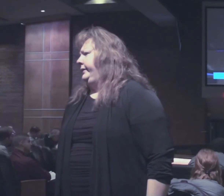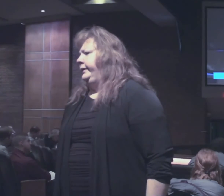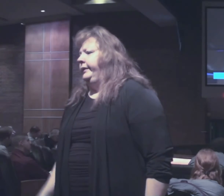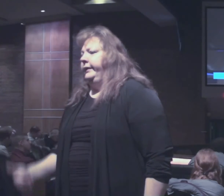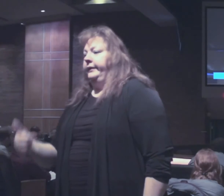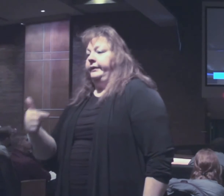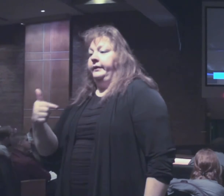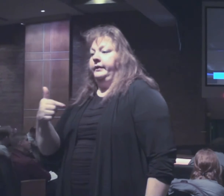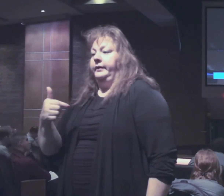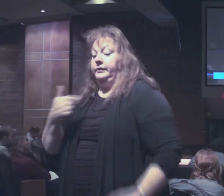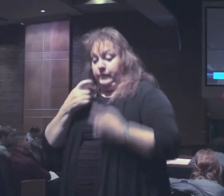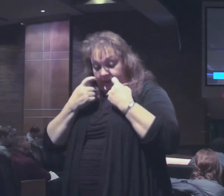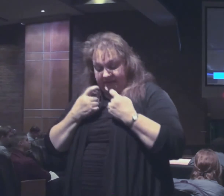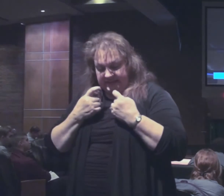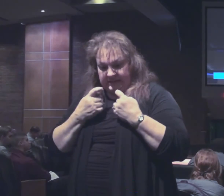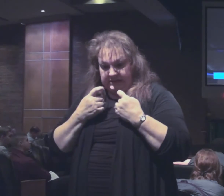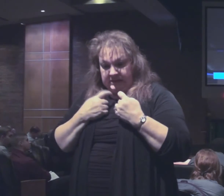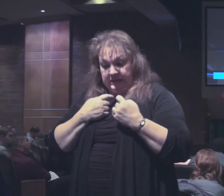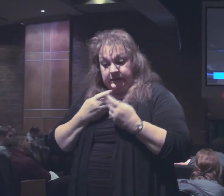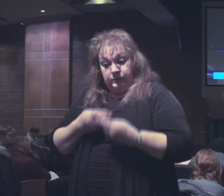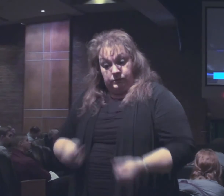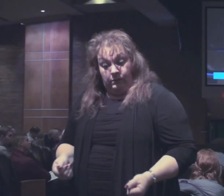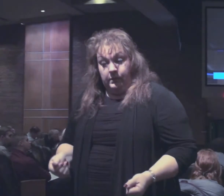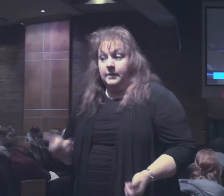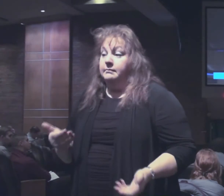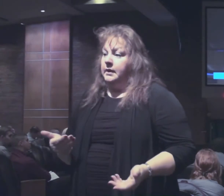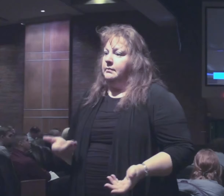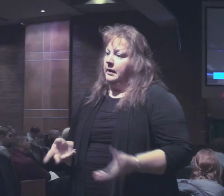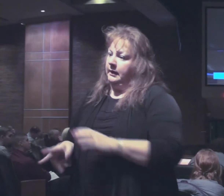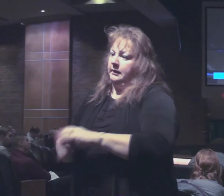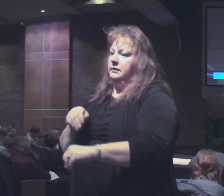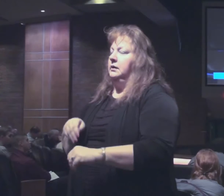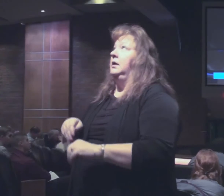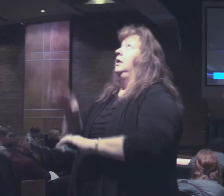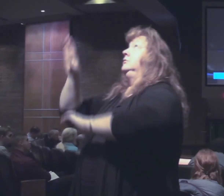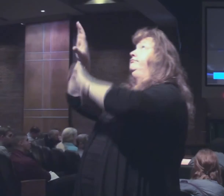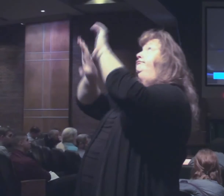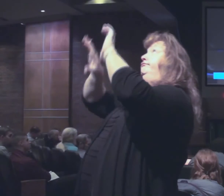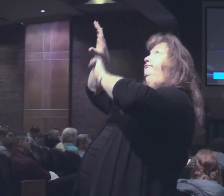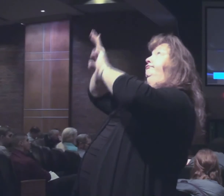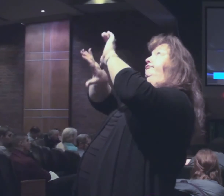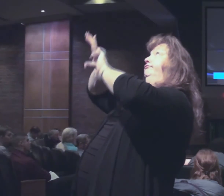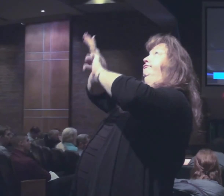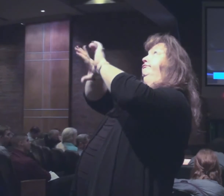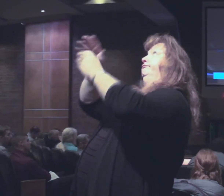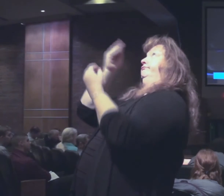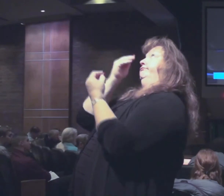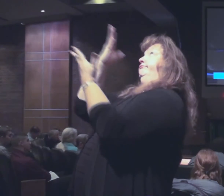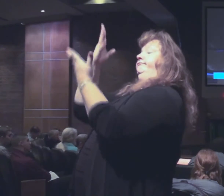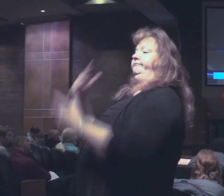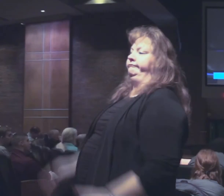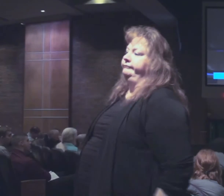Do I have some sin in my life I better take care of? Then maybe I better get out of bed and talk it over with the Lord.